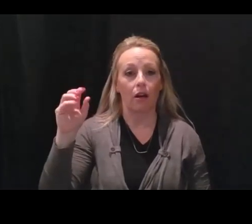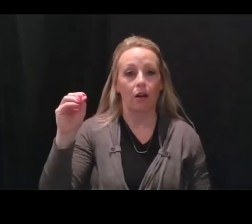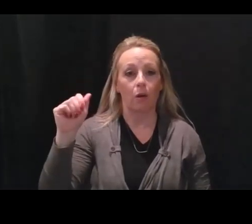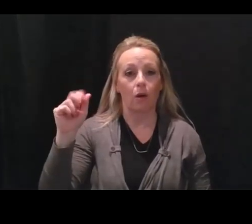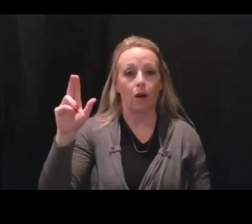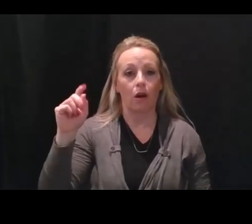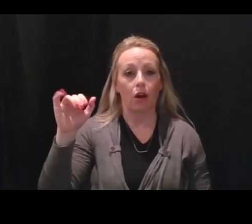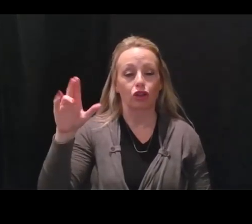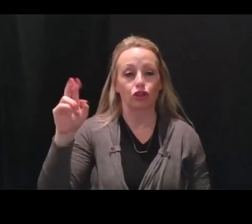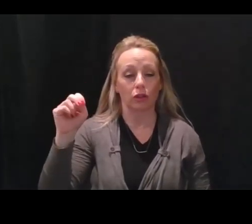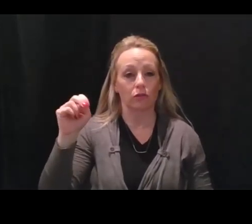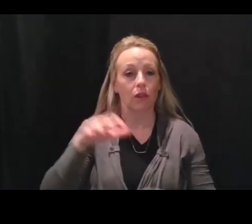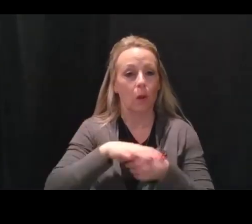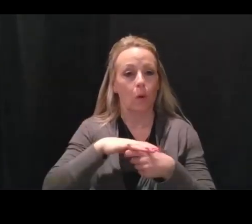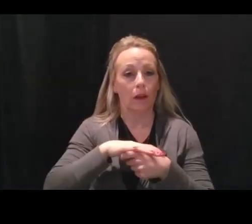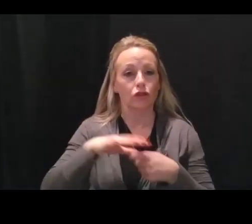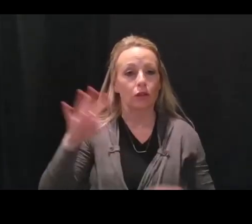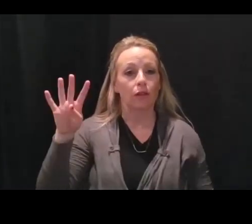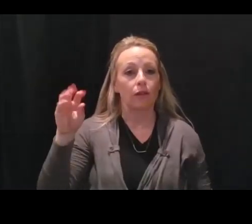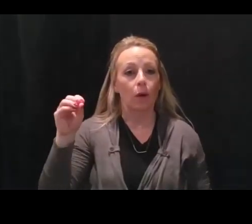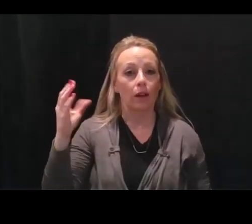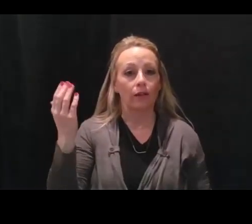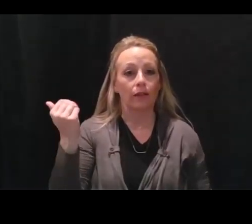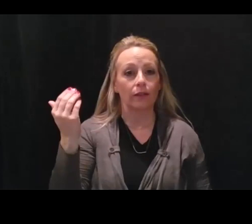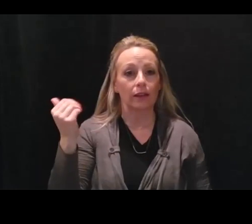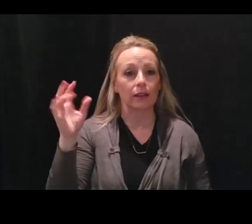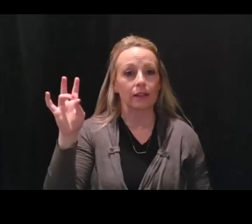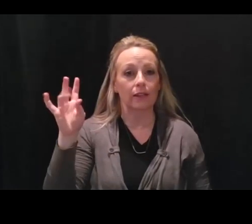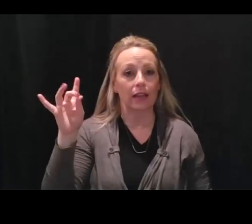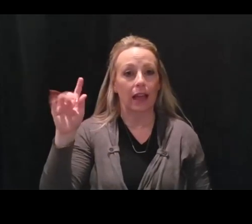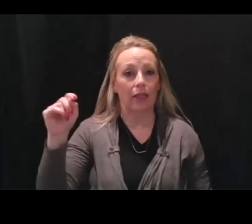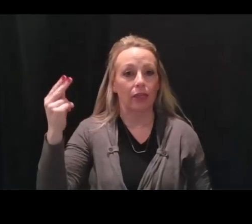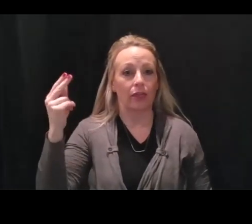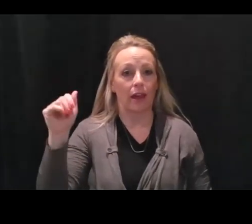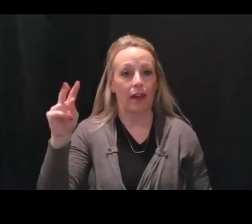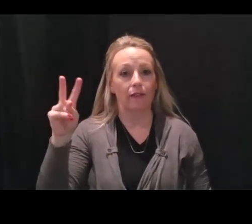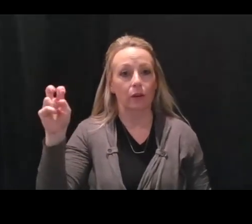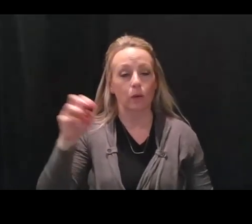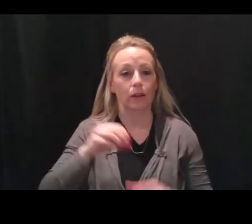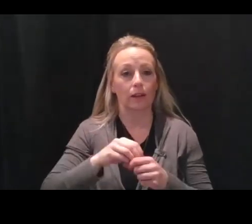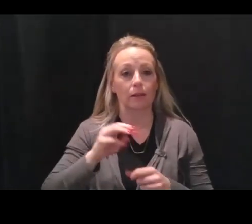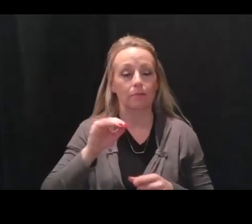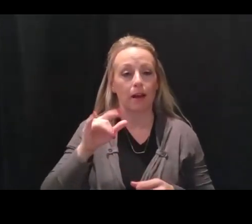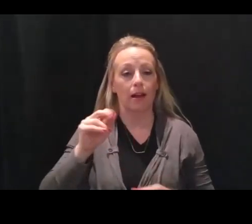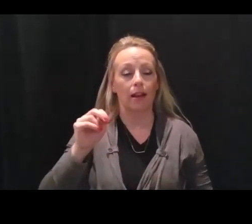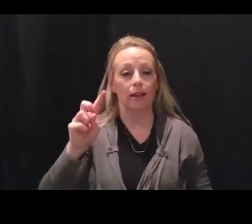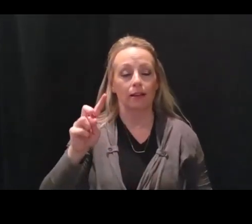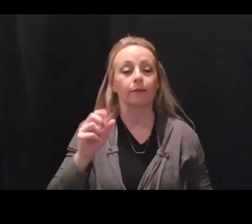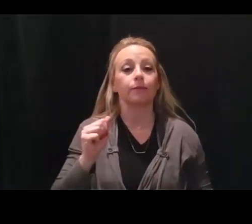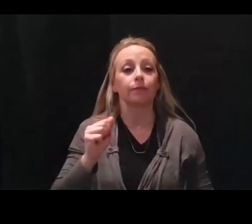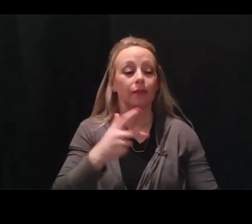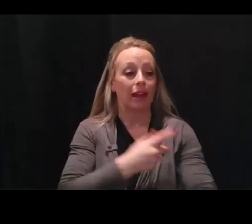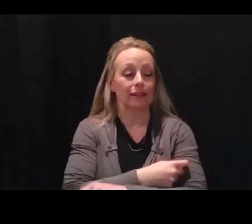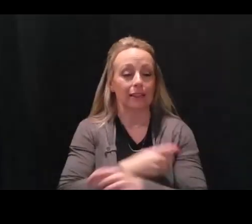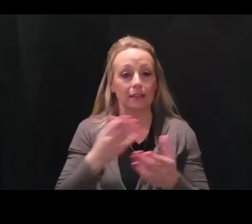is located at 4015 78th Avenue in Milan. Vaccine supplies